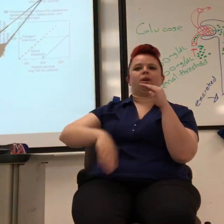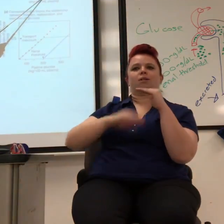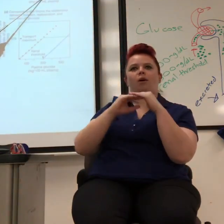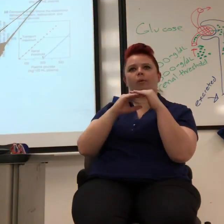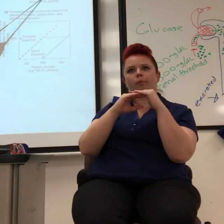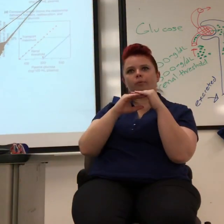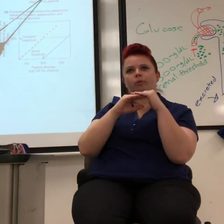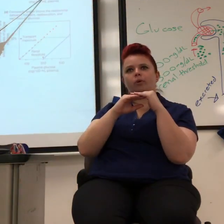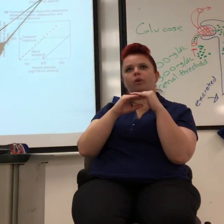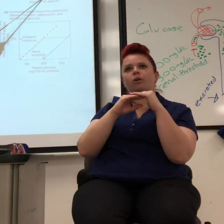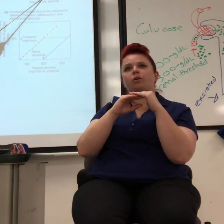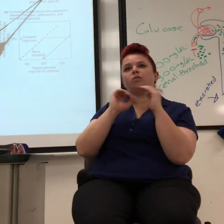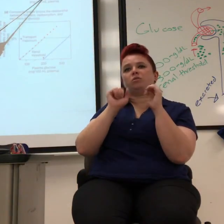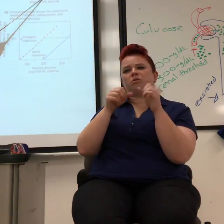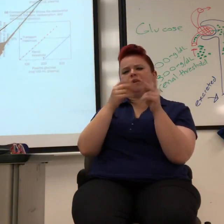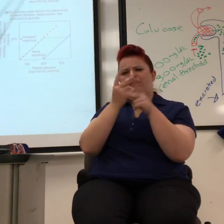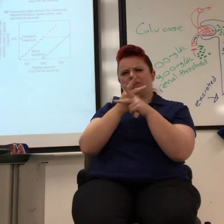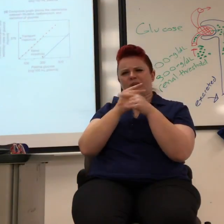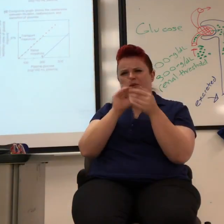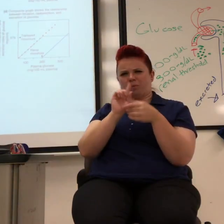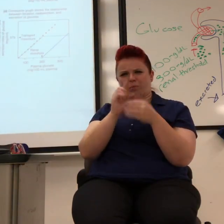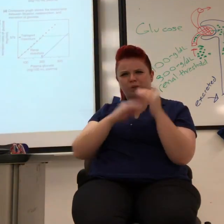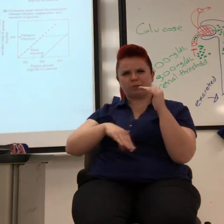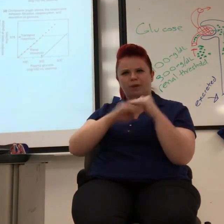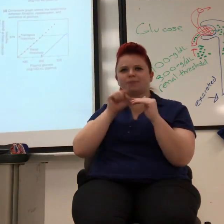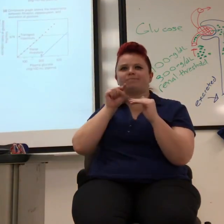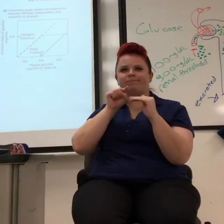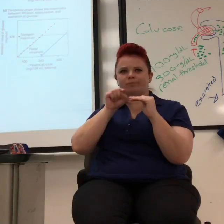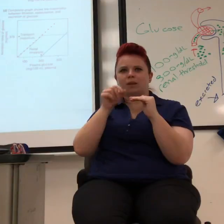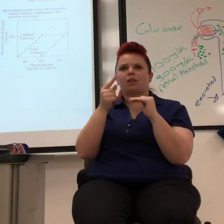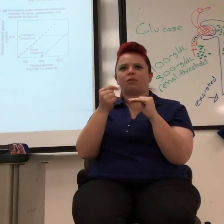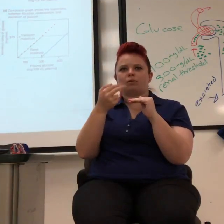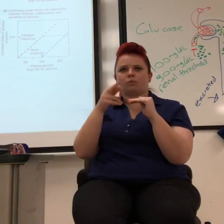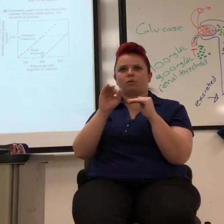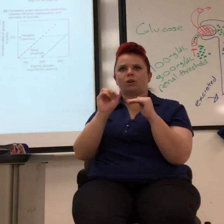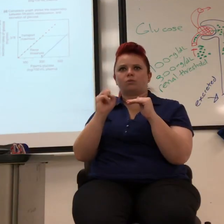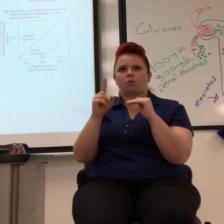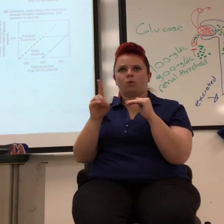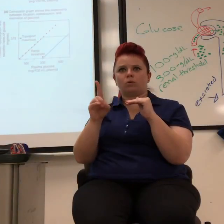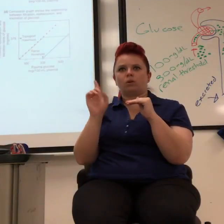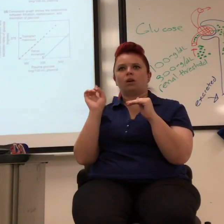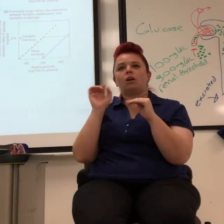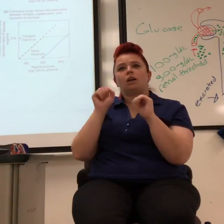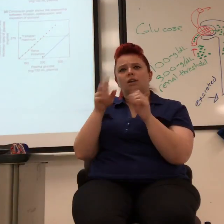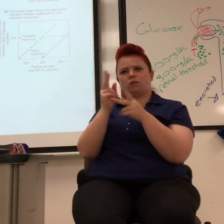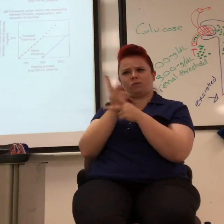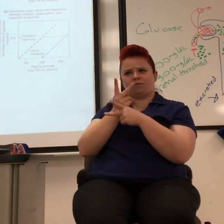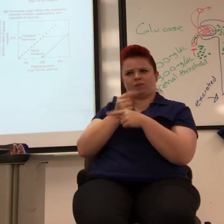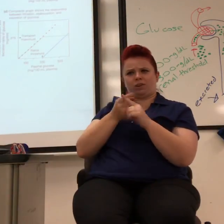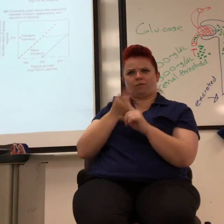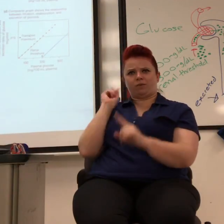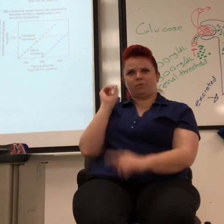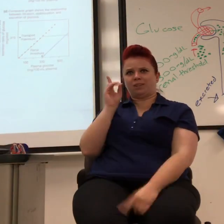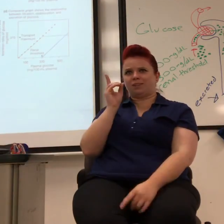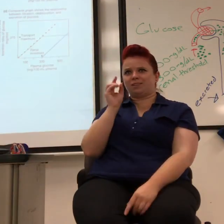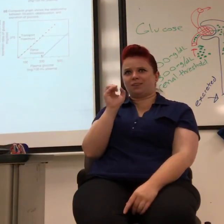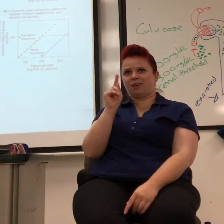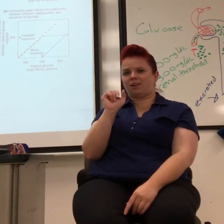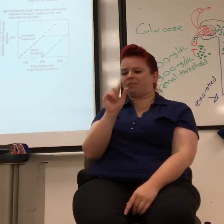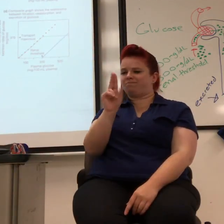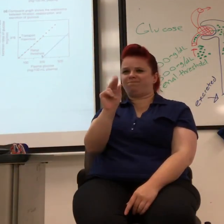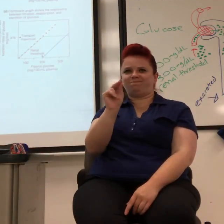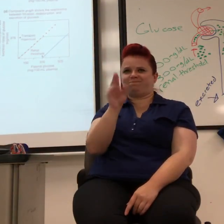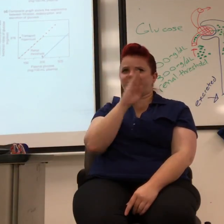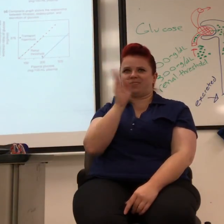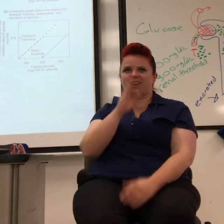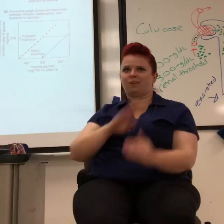You can derive it from there too. Can you derive renal threshold from this data? No. It never maxes